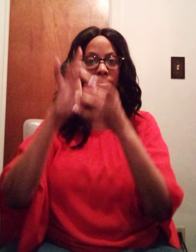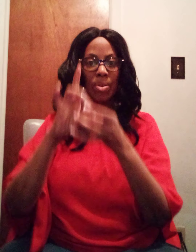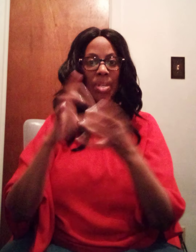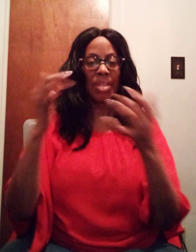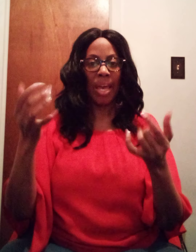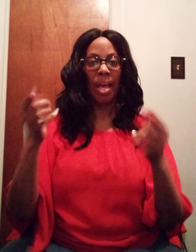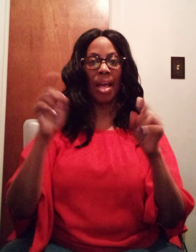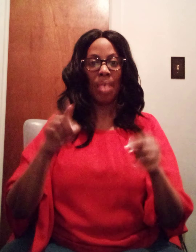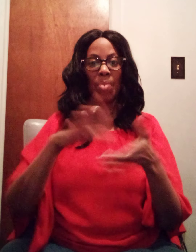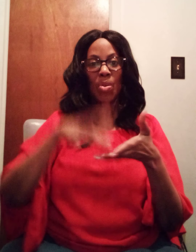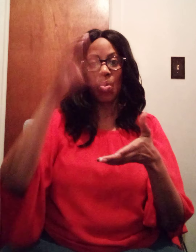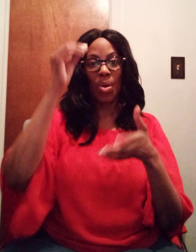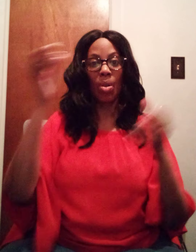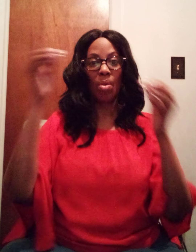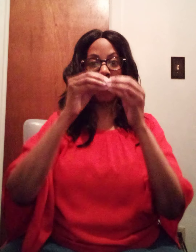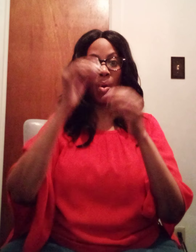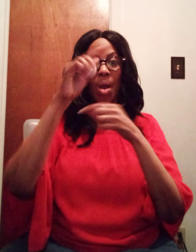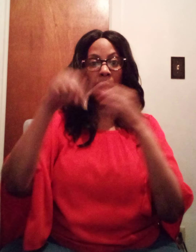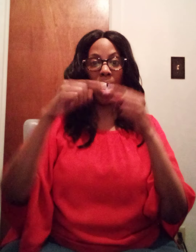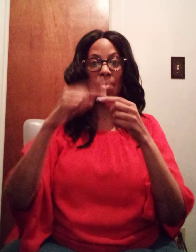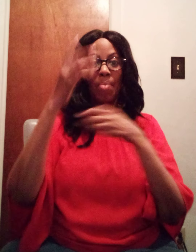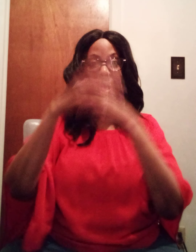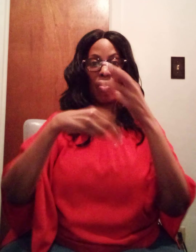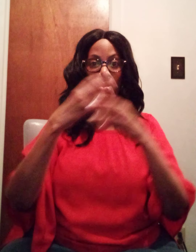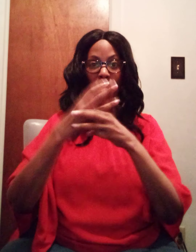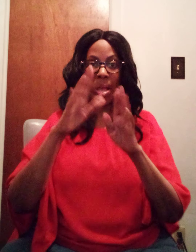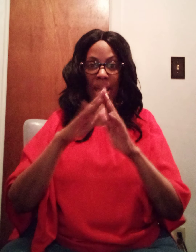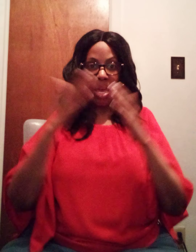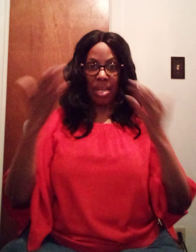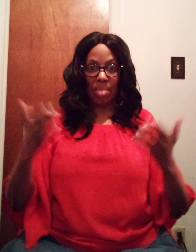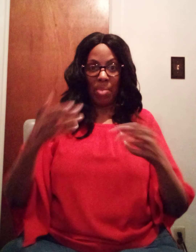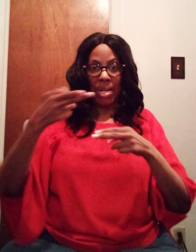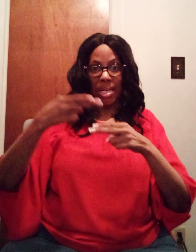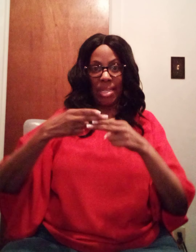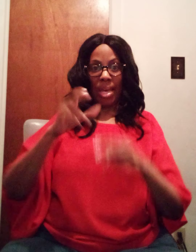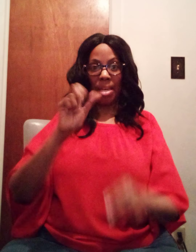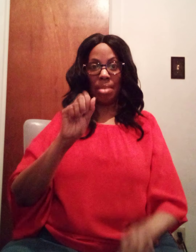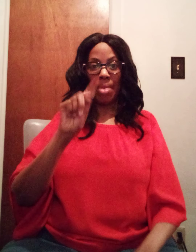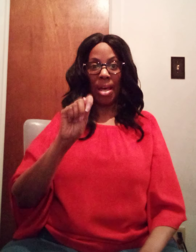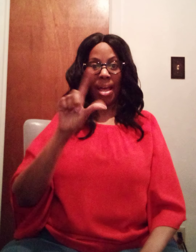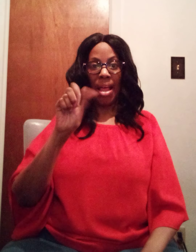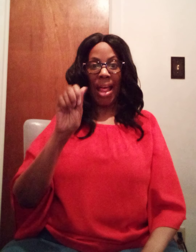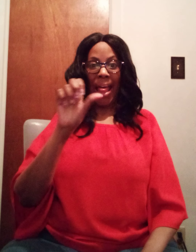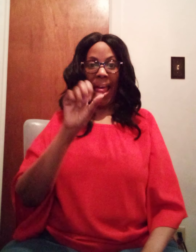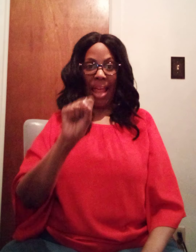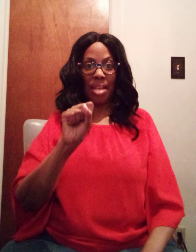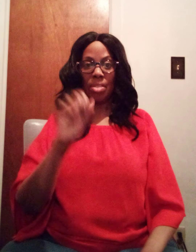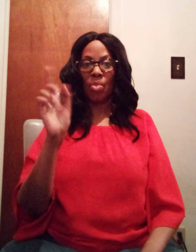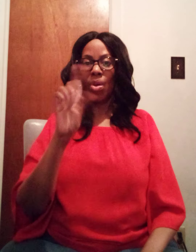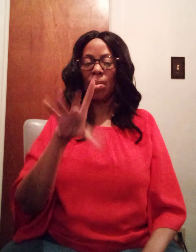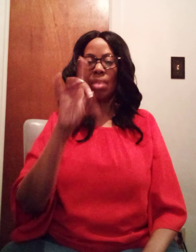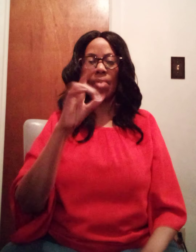in a special book called an atlas, where you can find many beautifully illustrated maps. You can also find